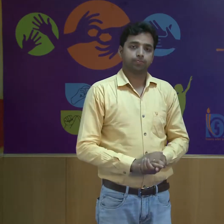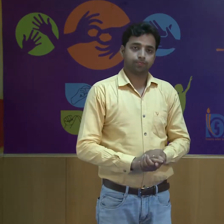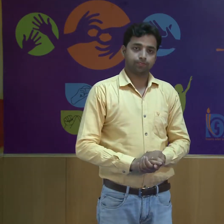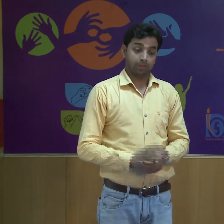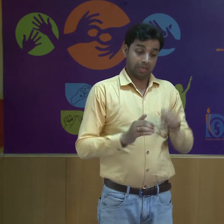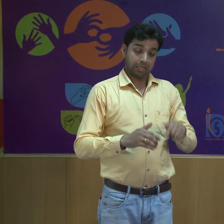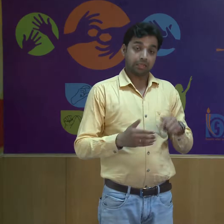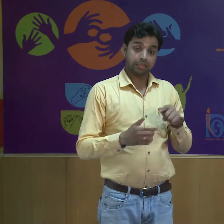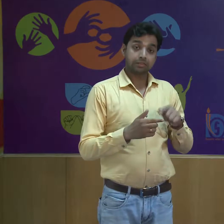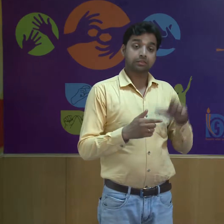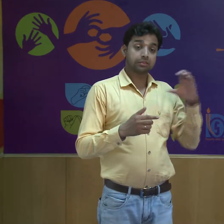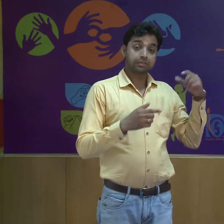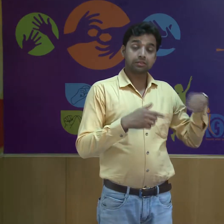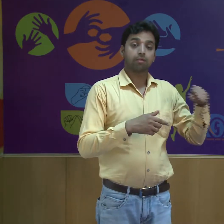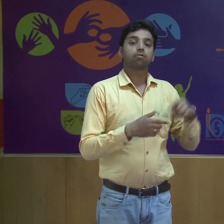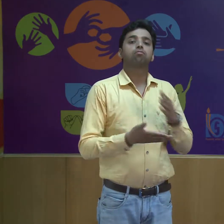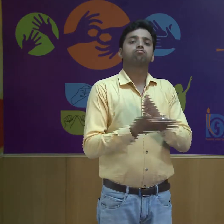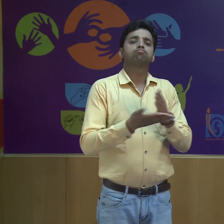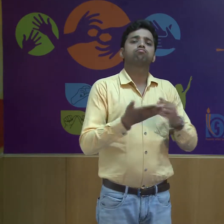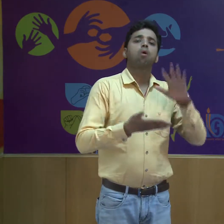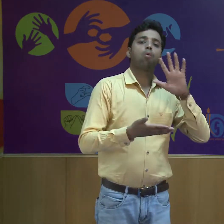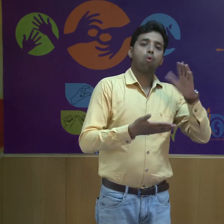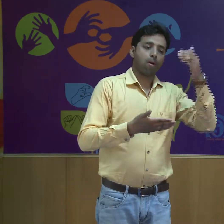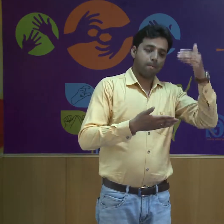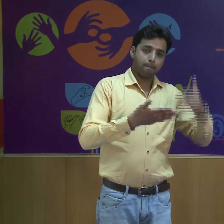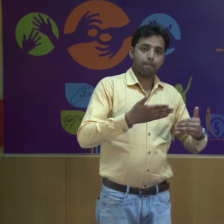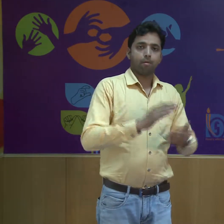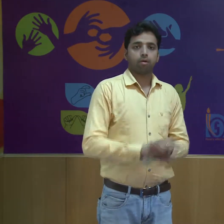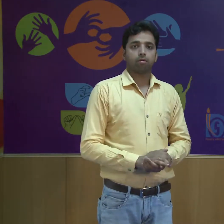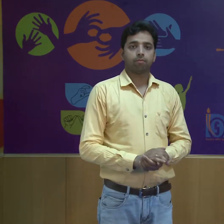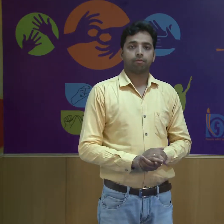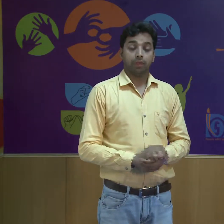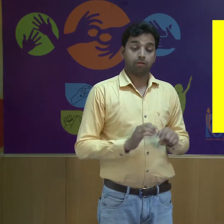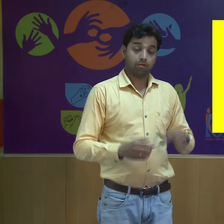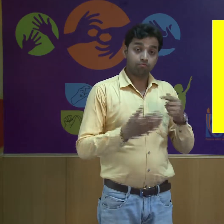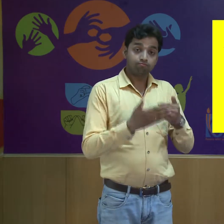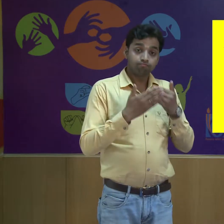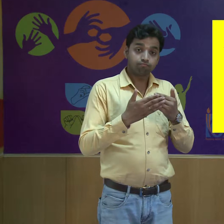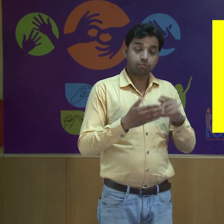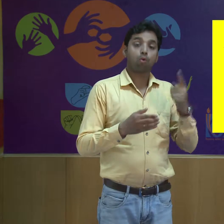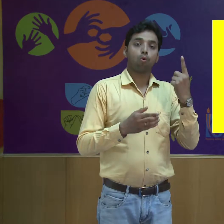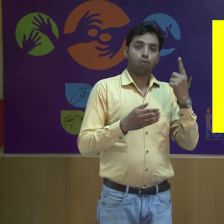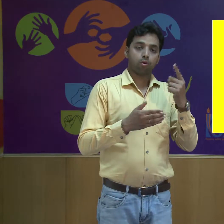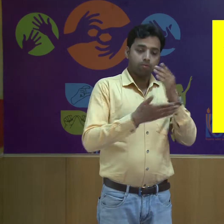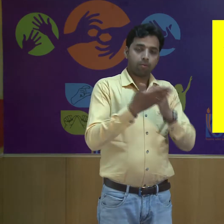This chapter is divided into 5 parts. We will study part 1 of this